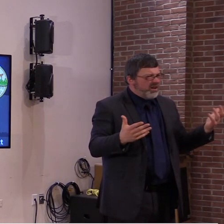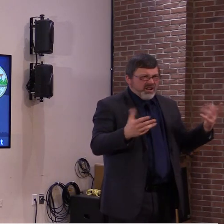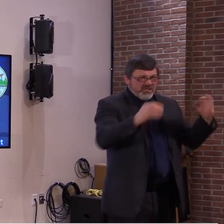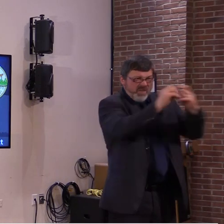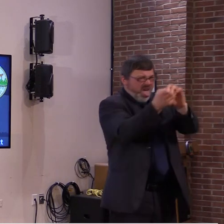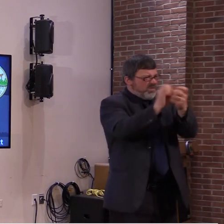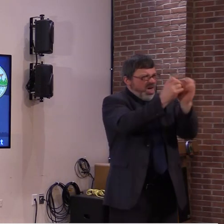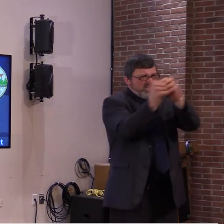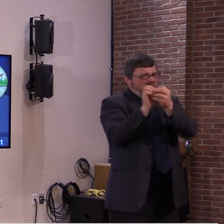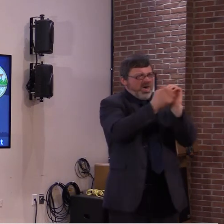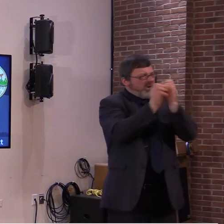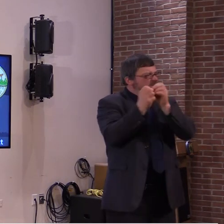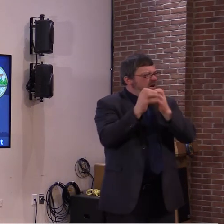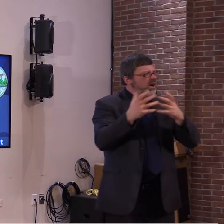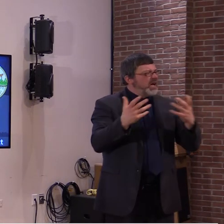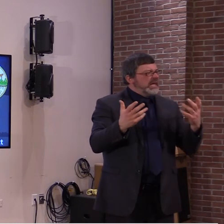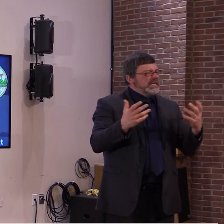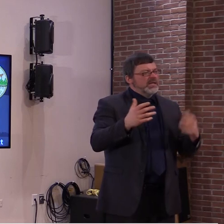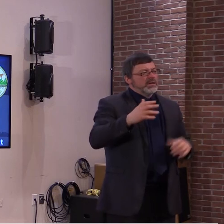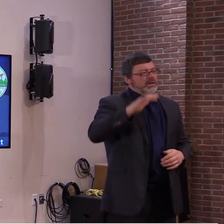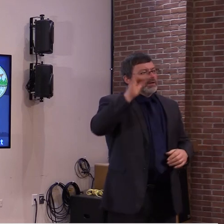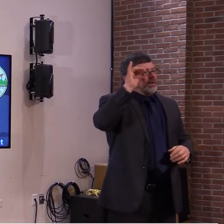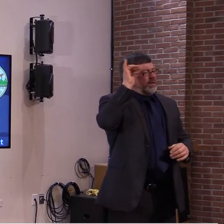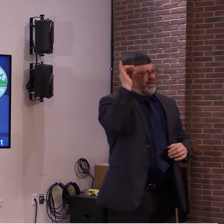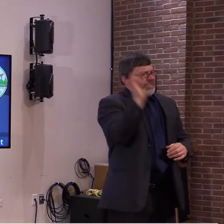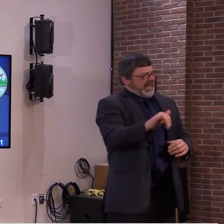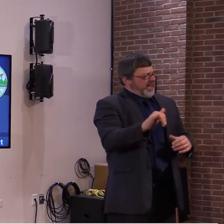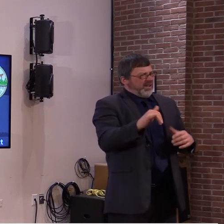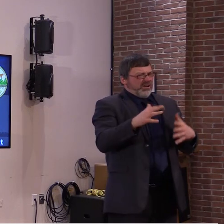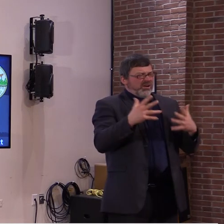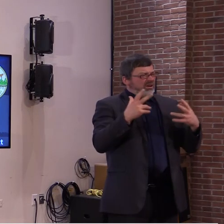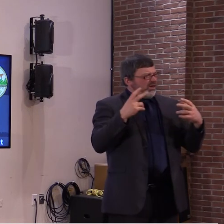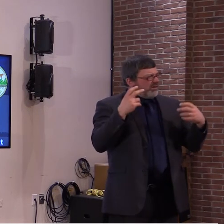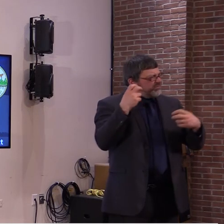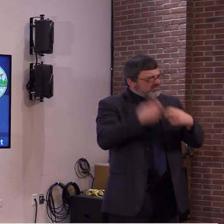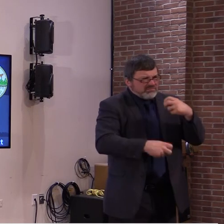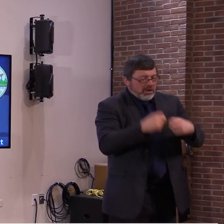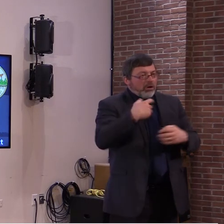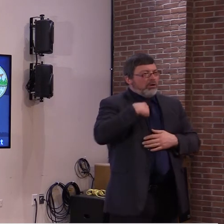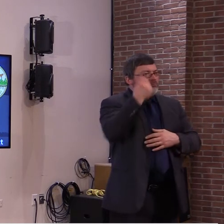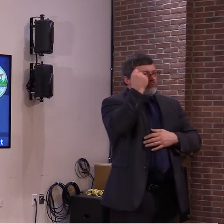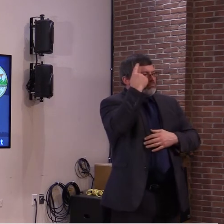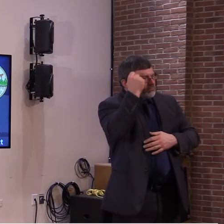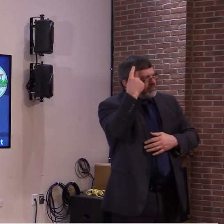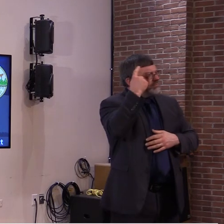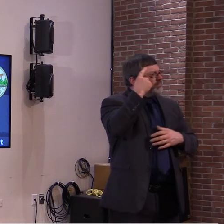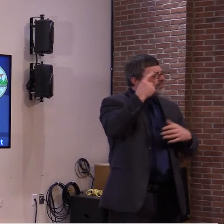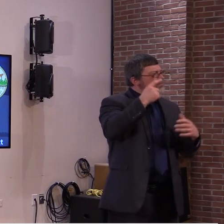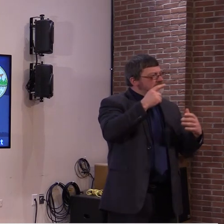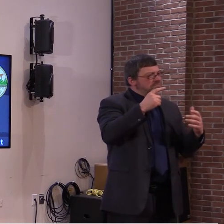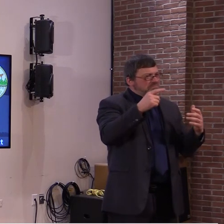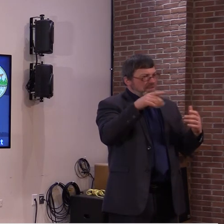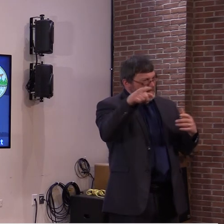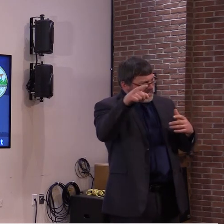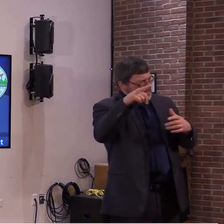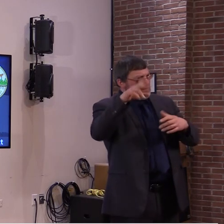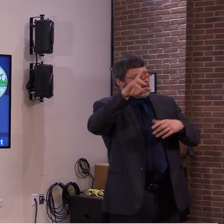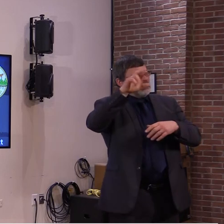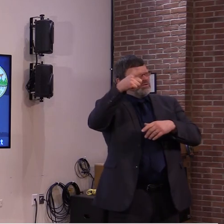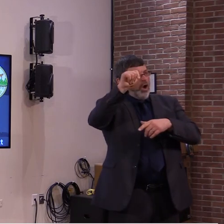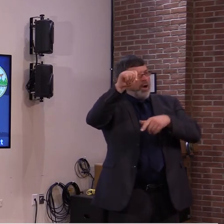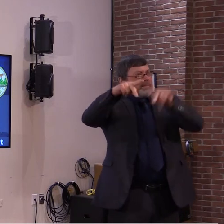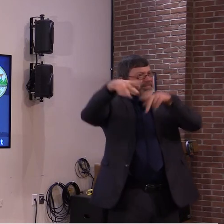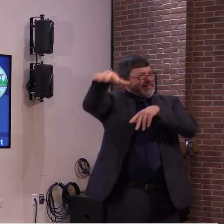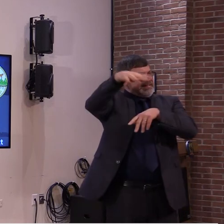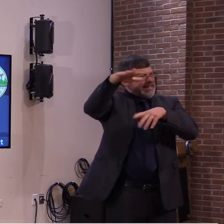place for them to be, but they're doing the right thing. And you have to be honest and transparent and make sure that